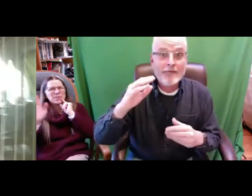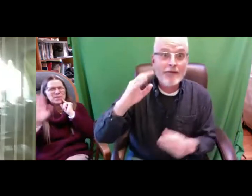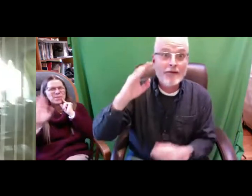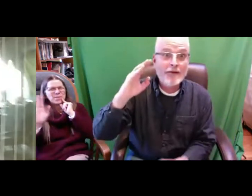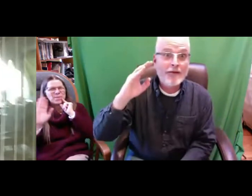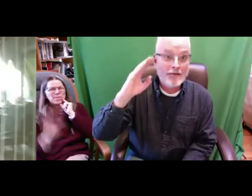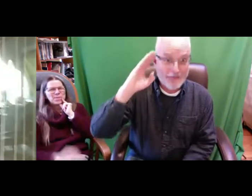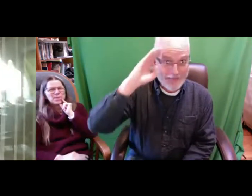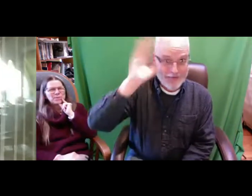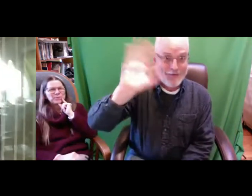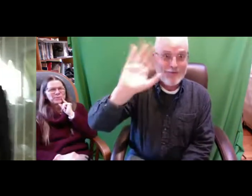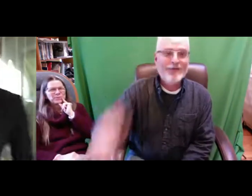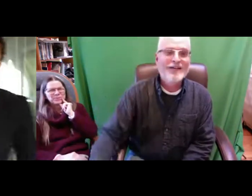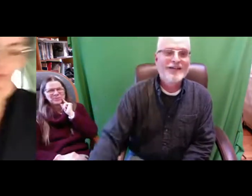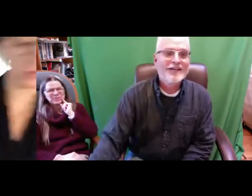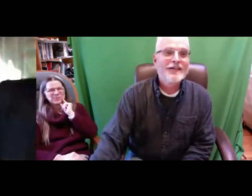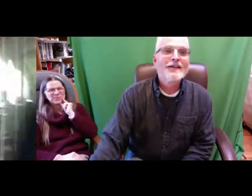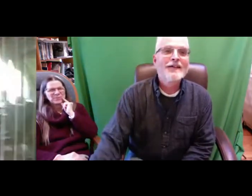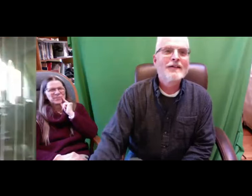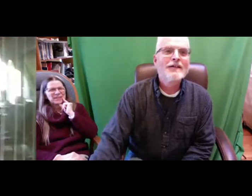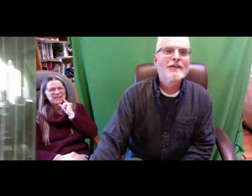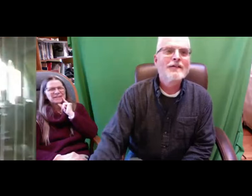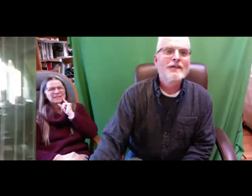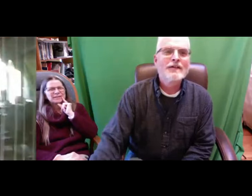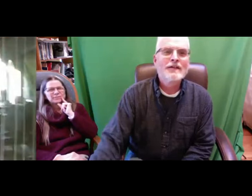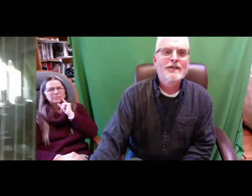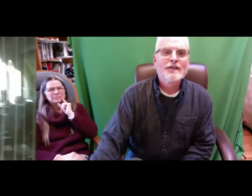Voice. Hi.